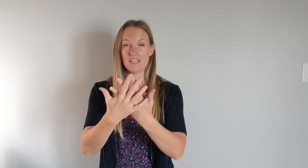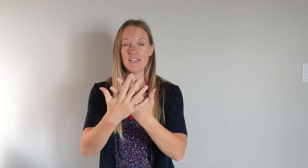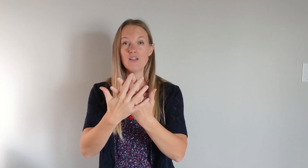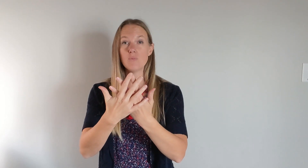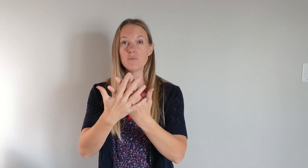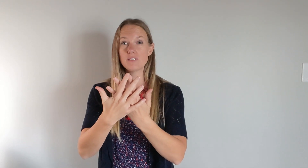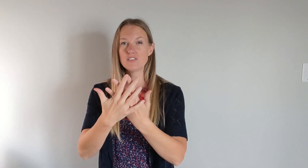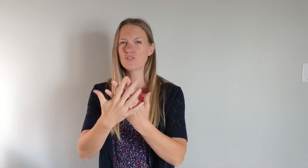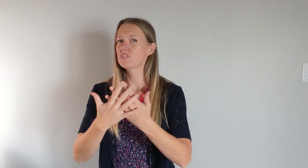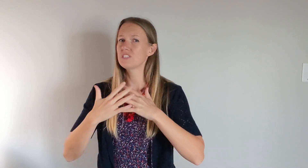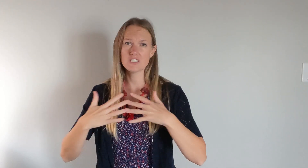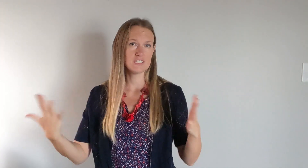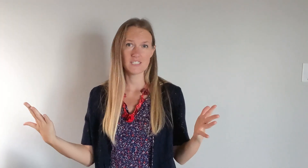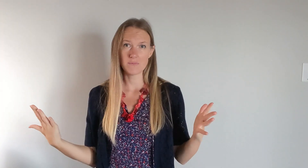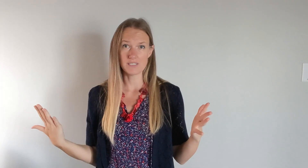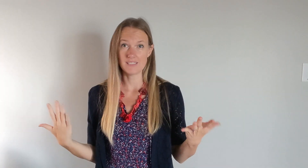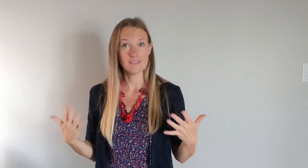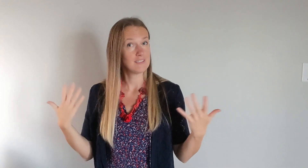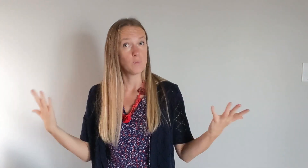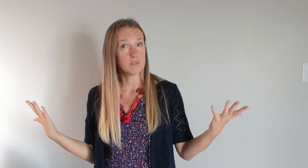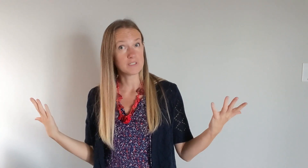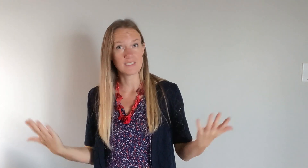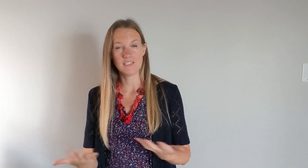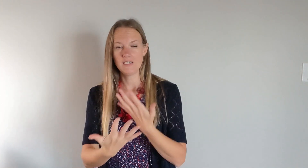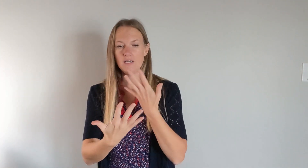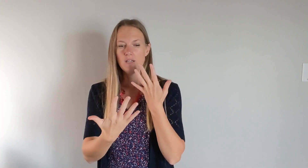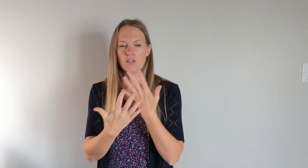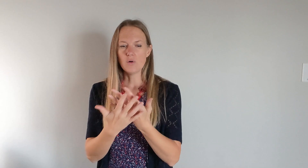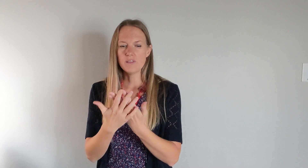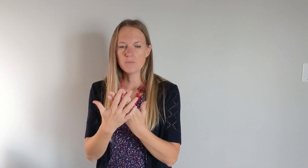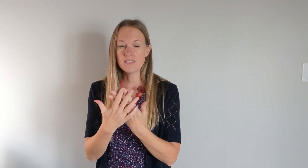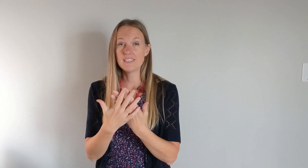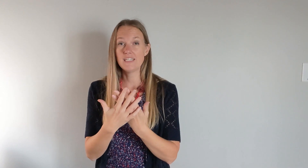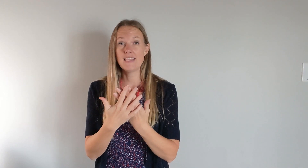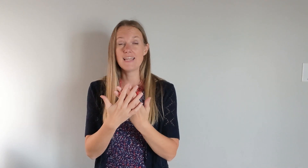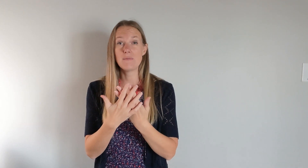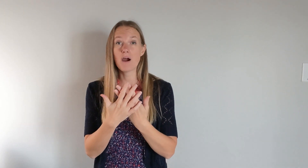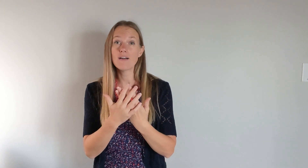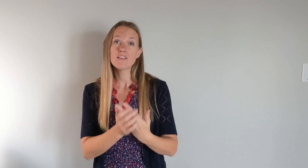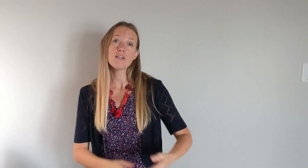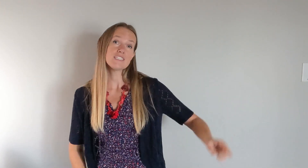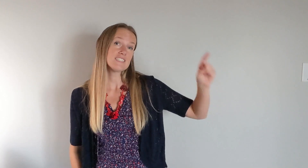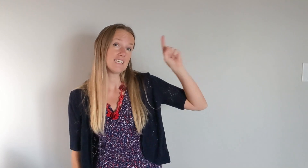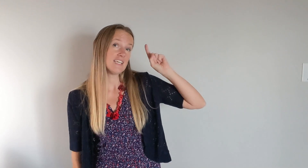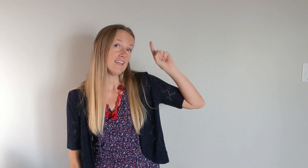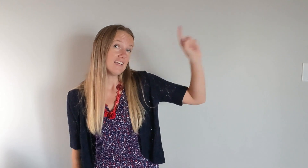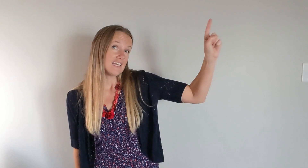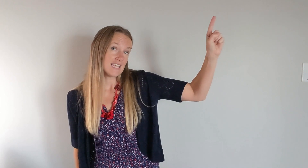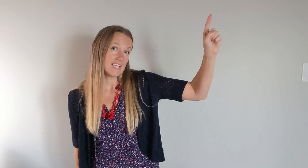Okay, you open the prison doors. We're just going to sign prison because he opened the prison. He opened the prison, and then he parted the raging sea.